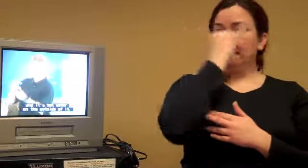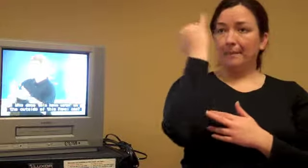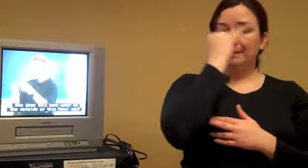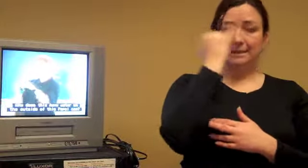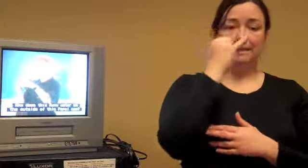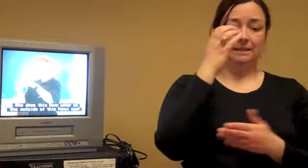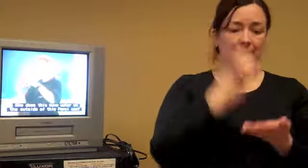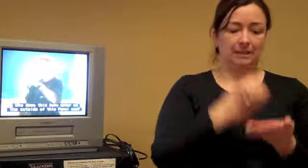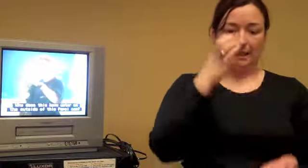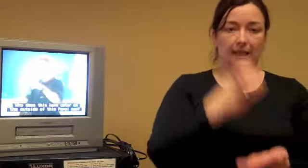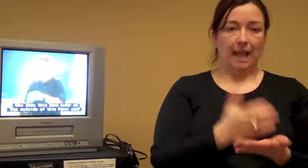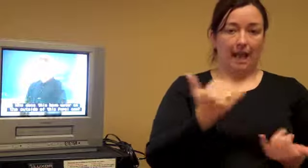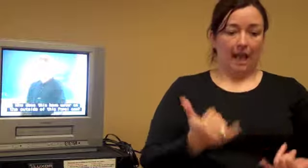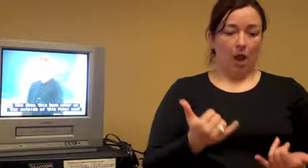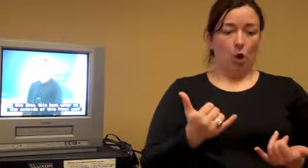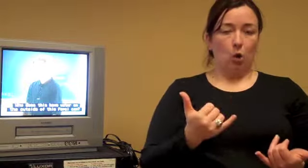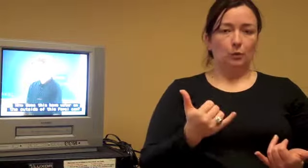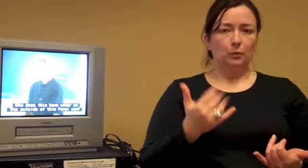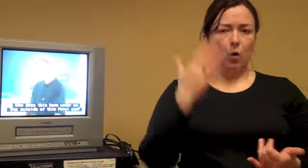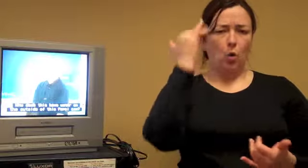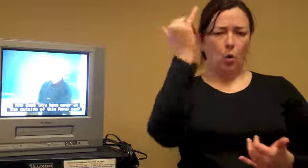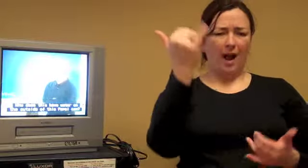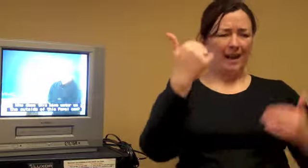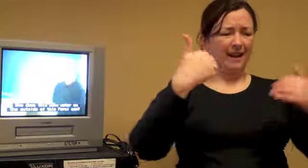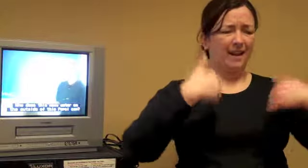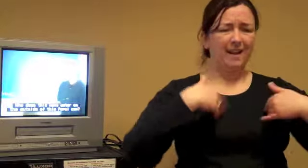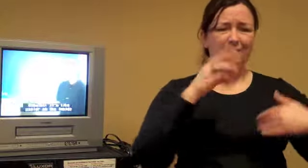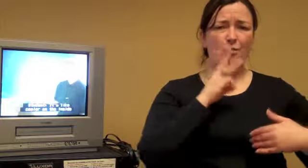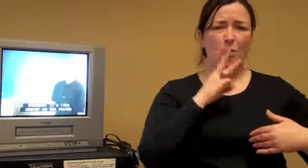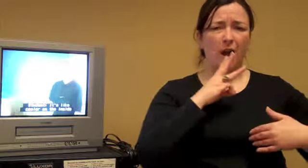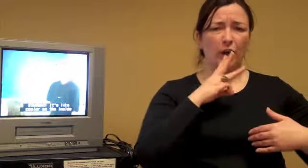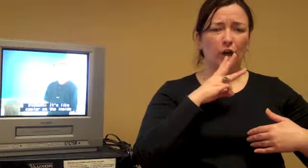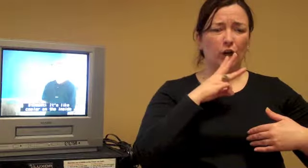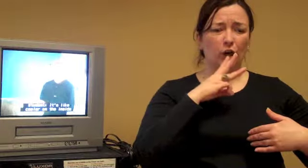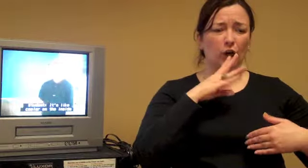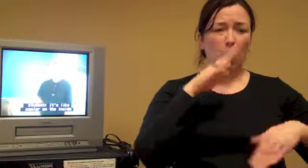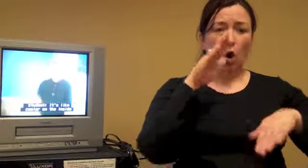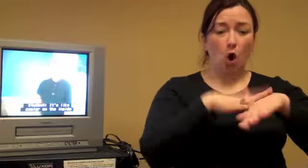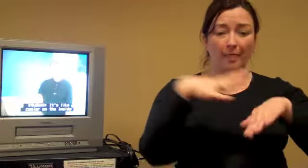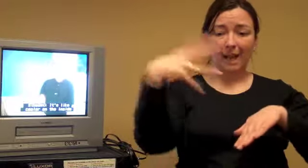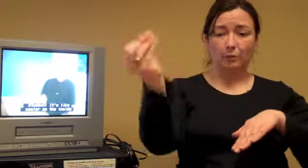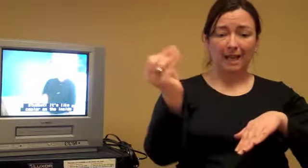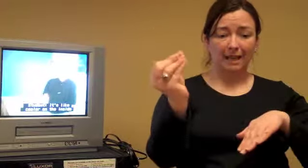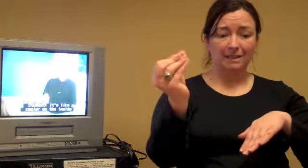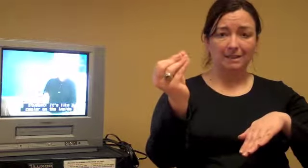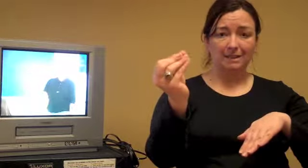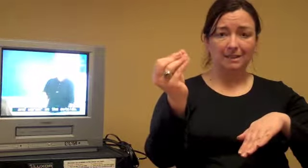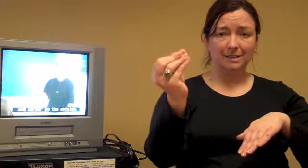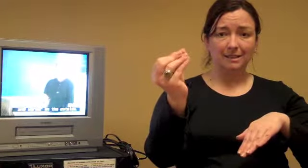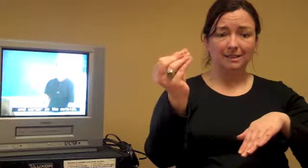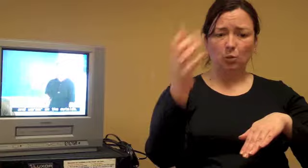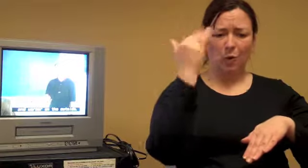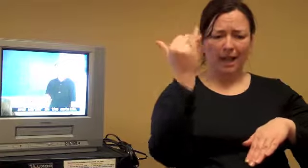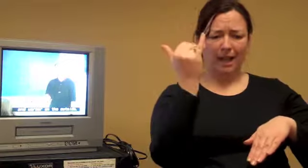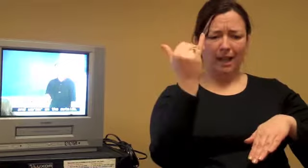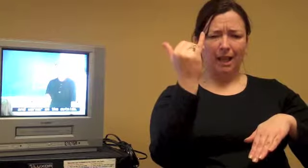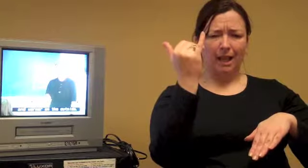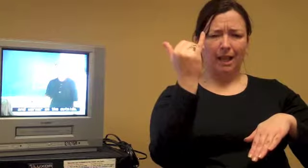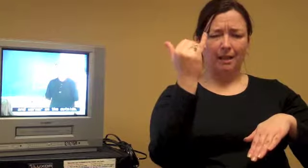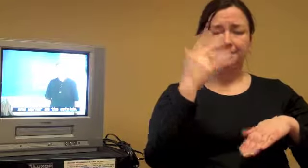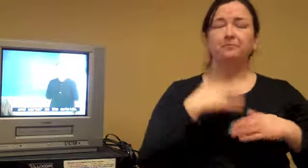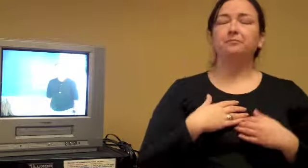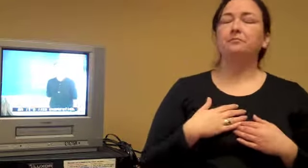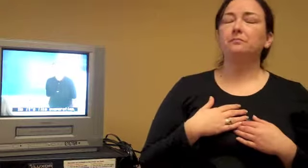it. Why does this have water on the outside of the Pepsi can? It's like cooler on the inside and warmer on the